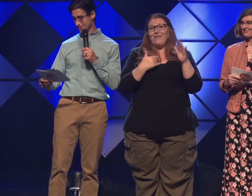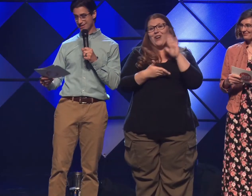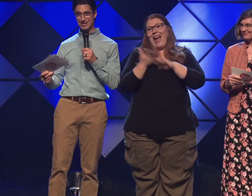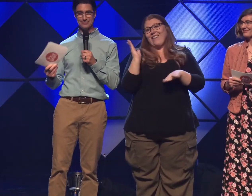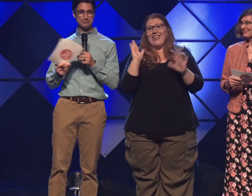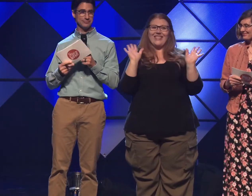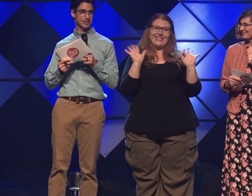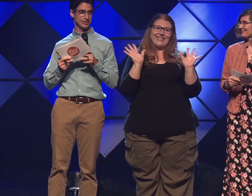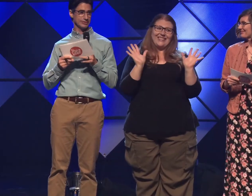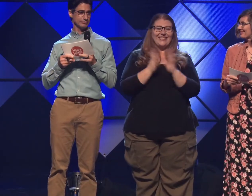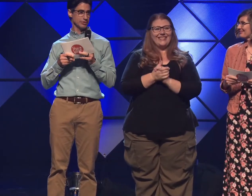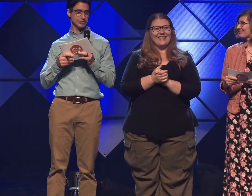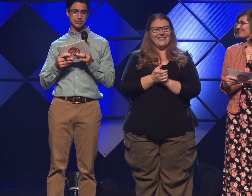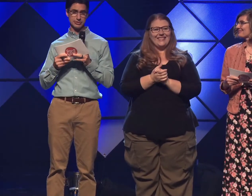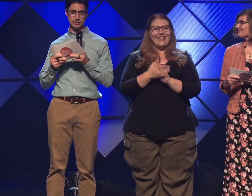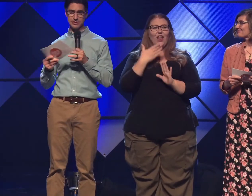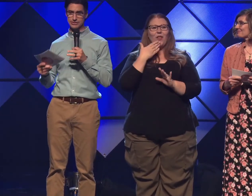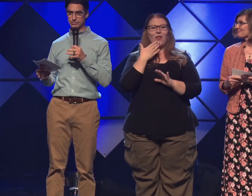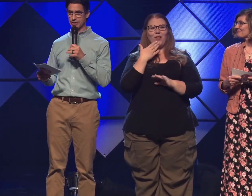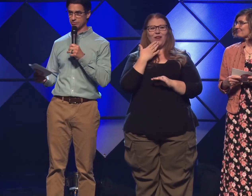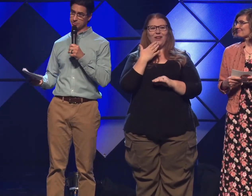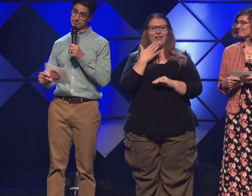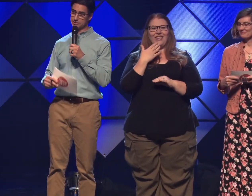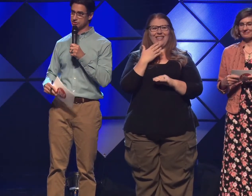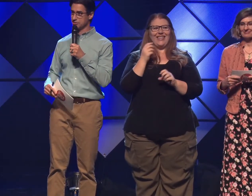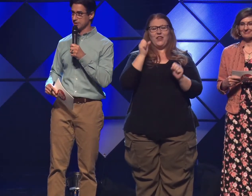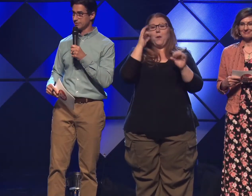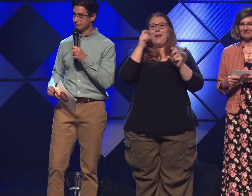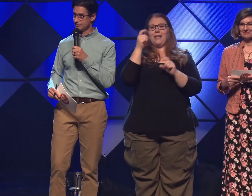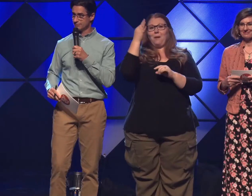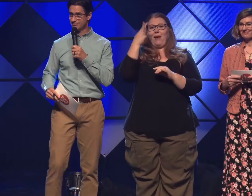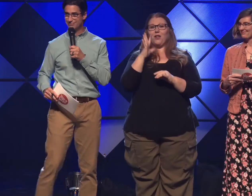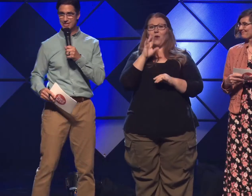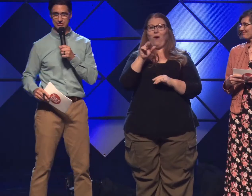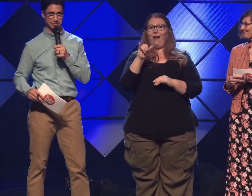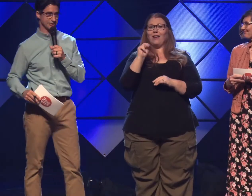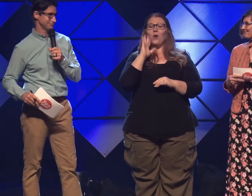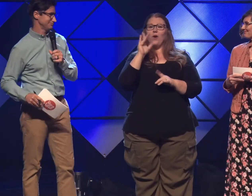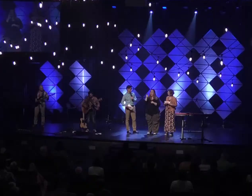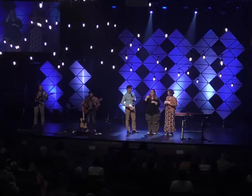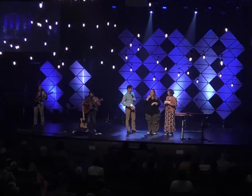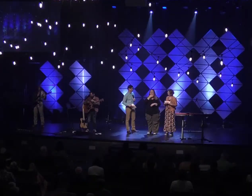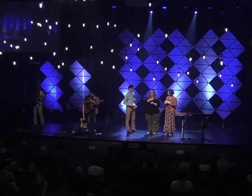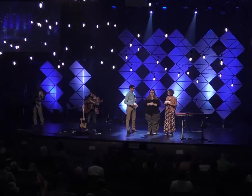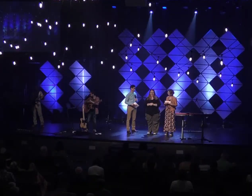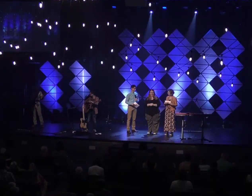here. The most exquisite Pastor Ryan will be up in just a minute. Thanks, everybody.